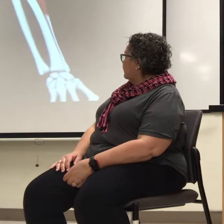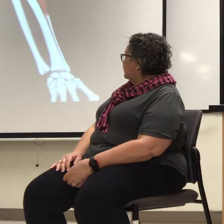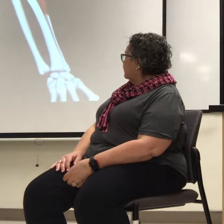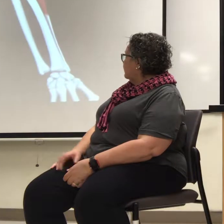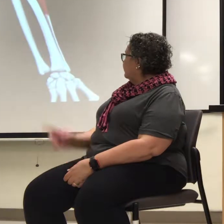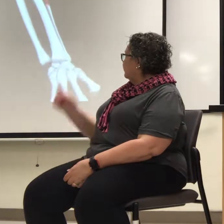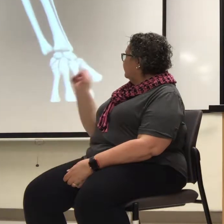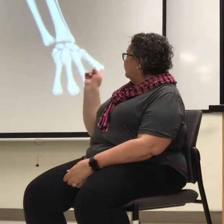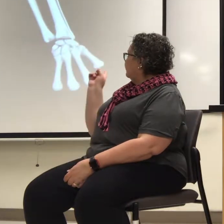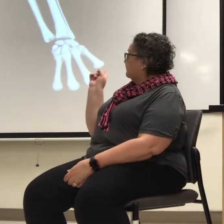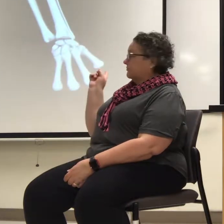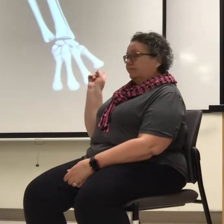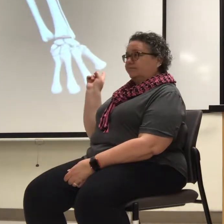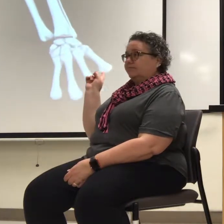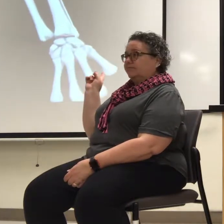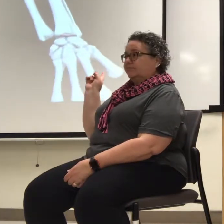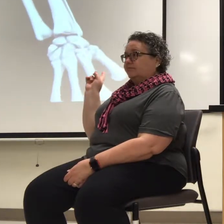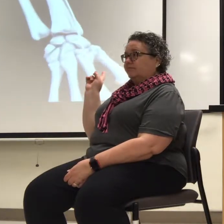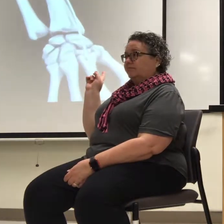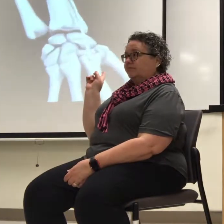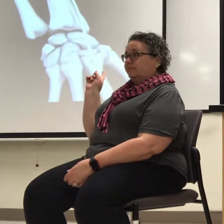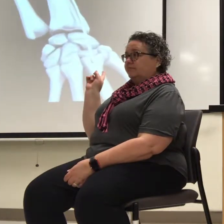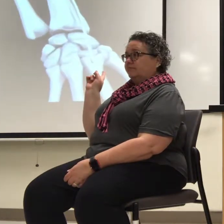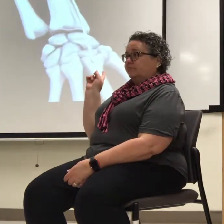Like this one.